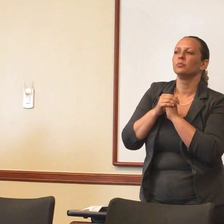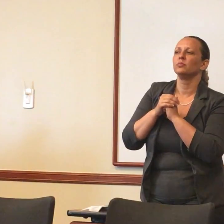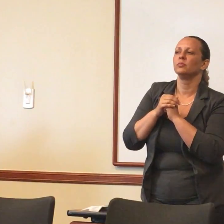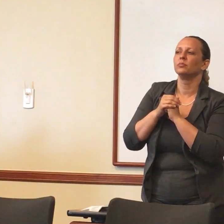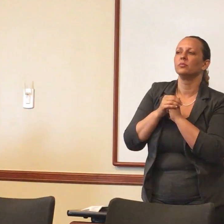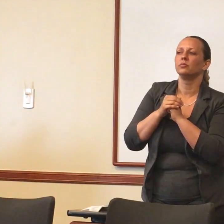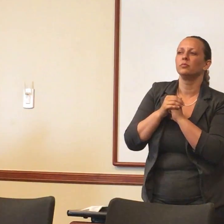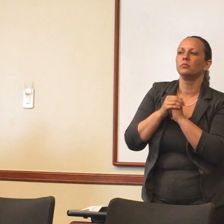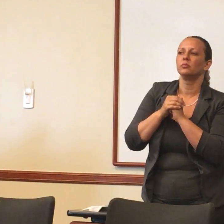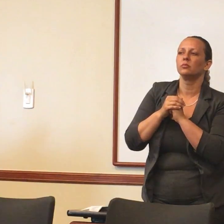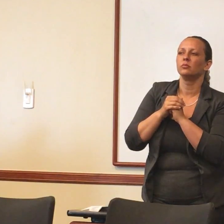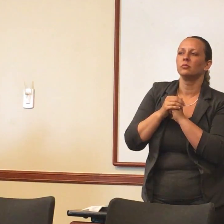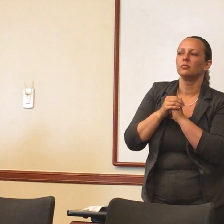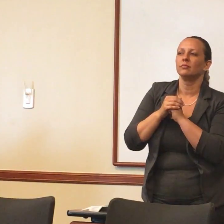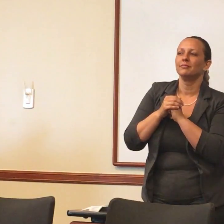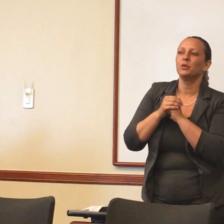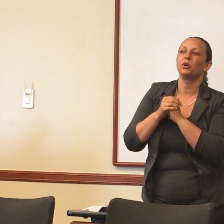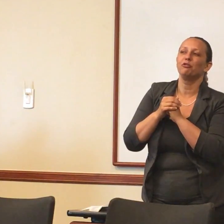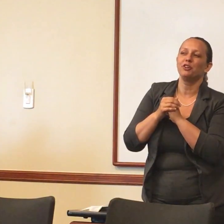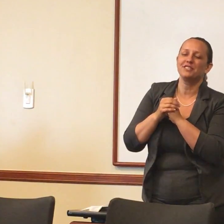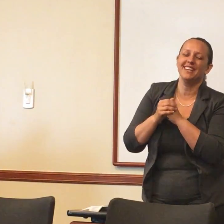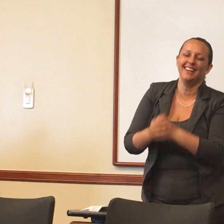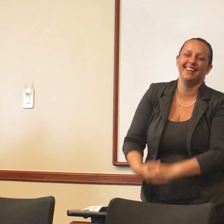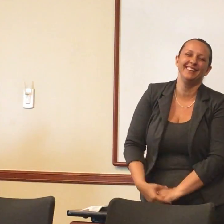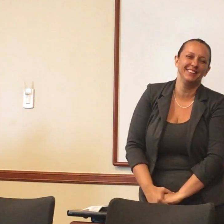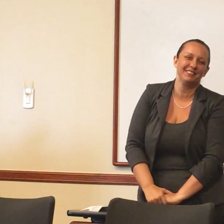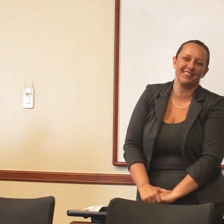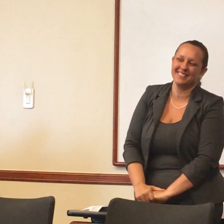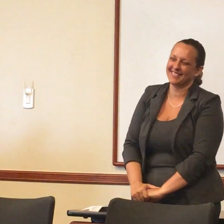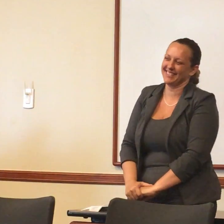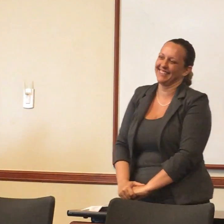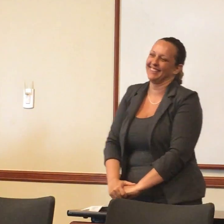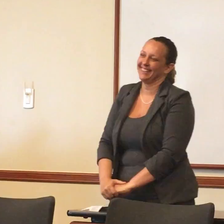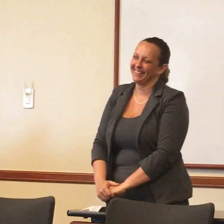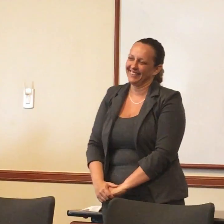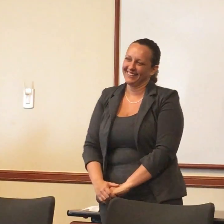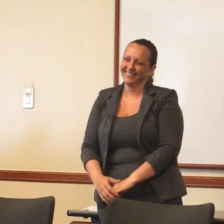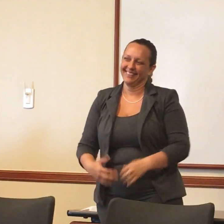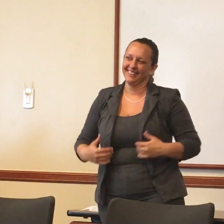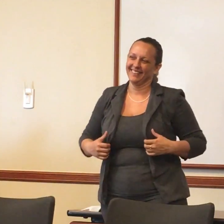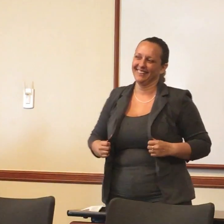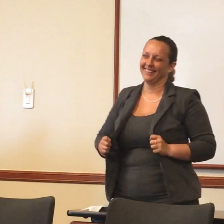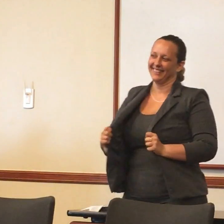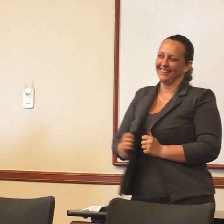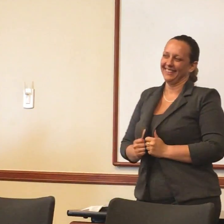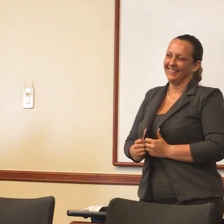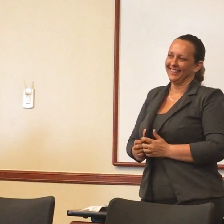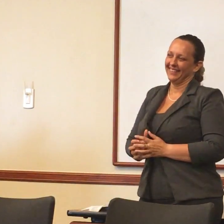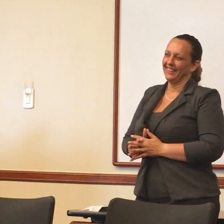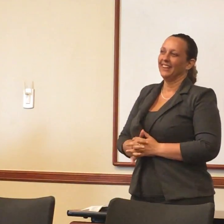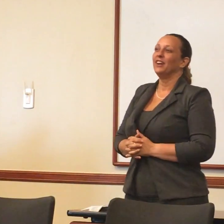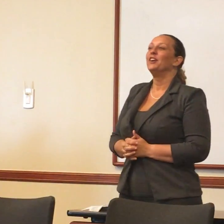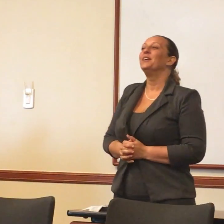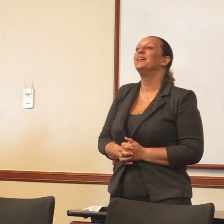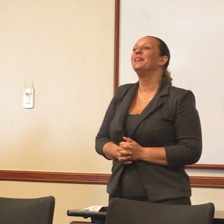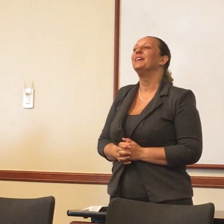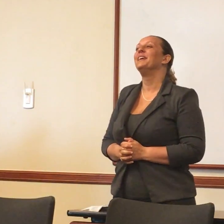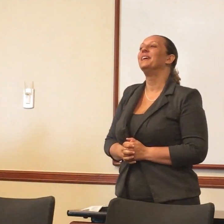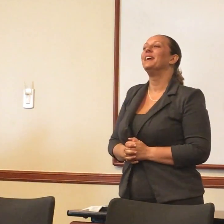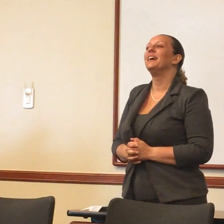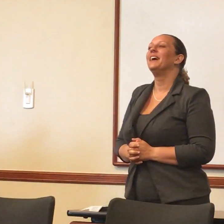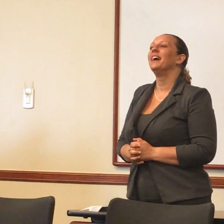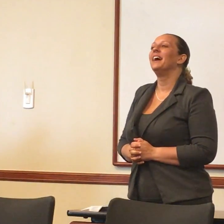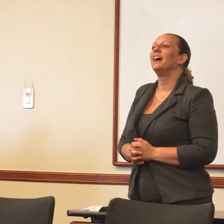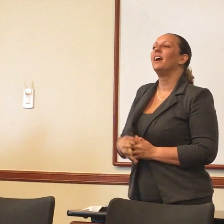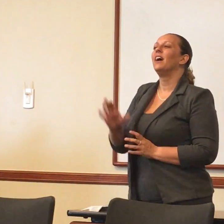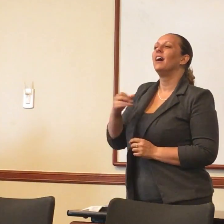Wait, is it your your turn or my turn? Okay. All right, here's my